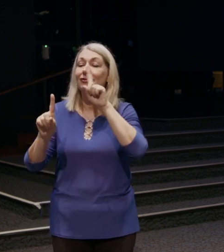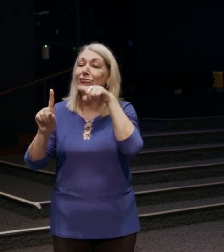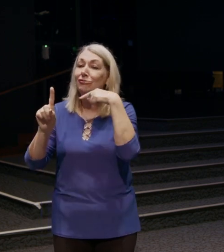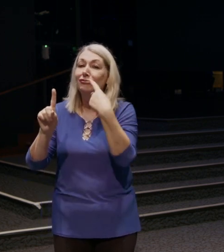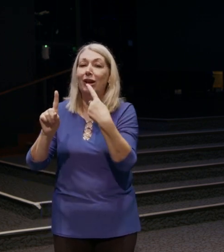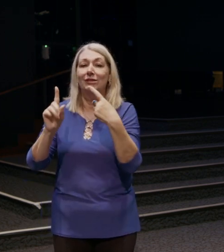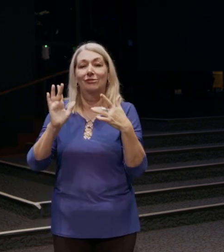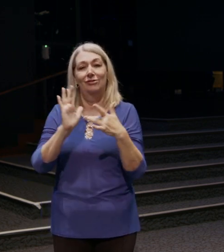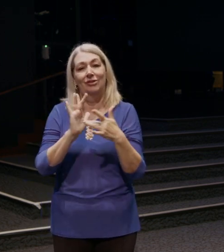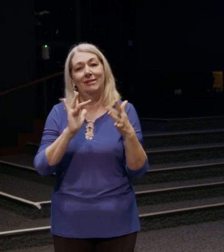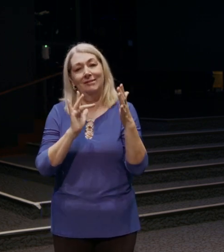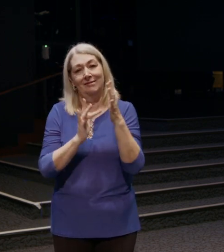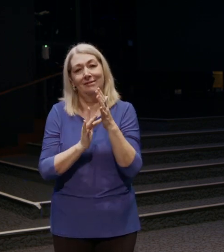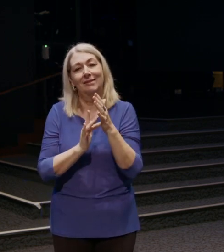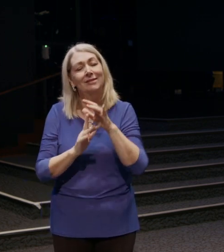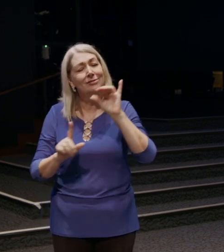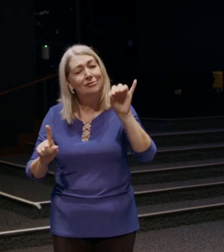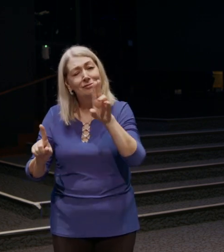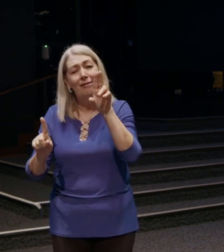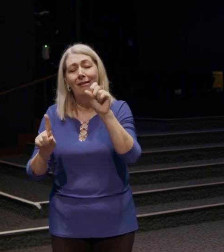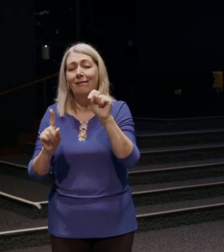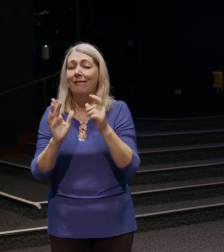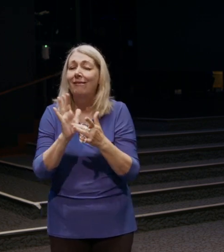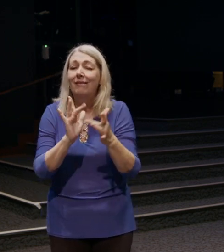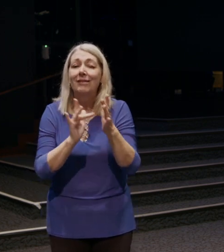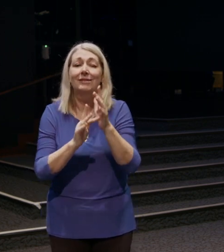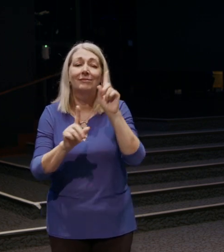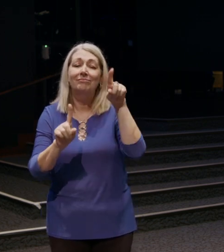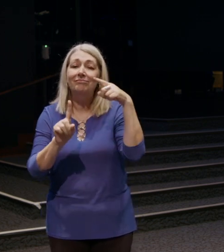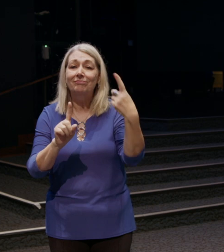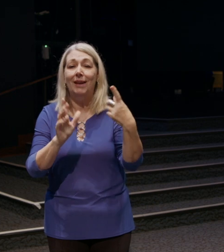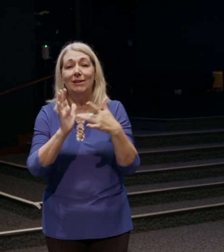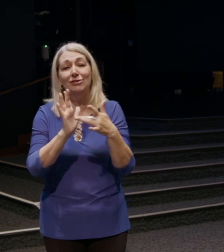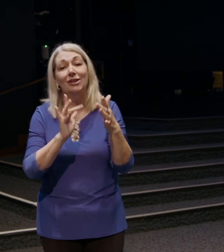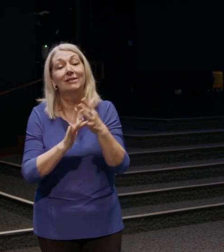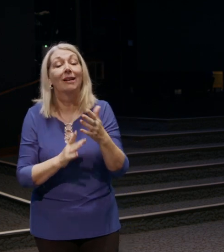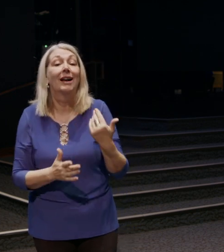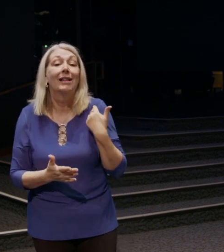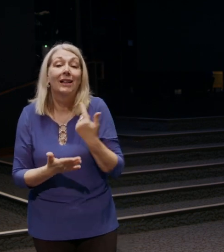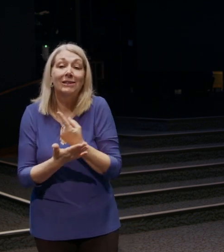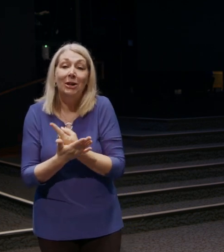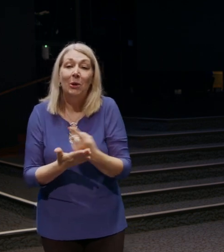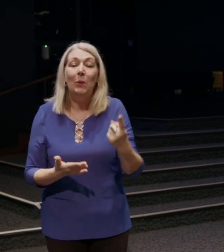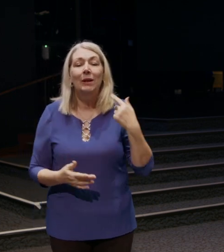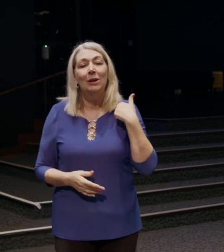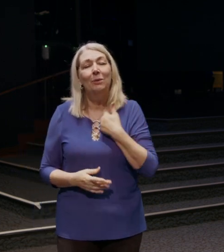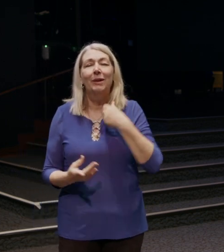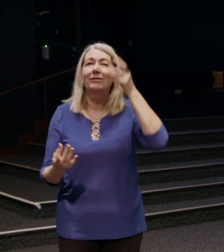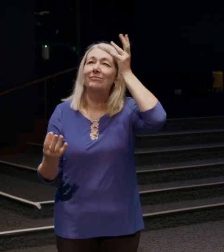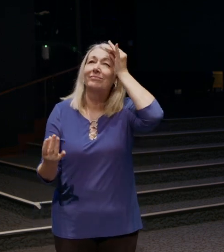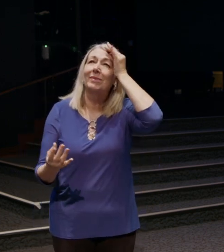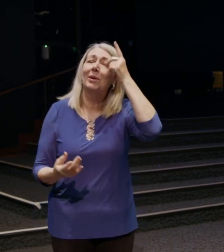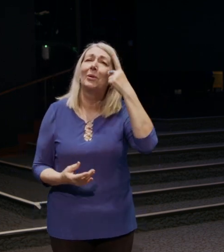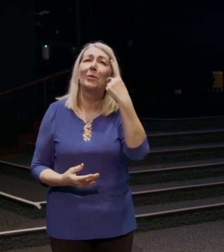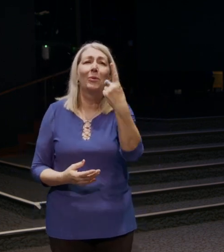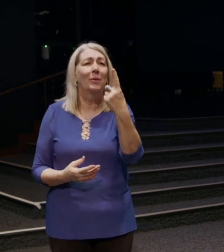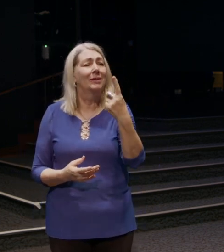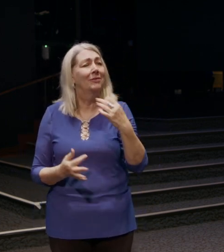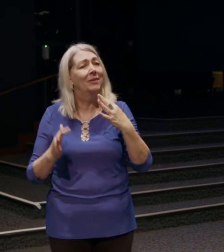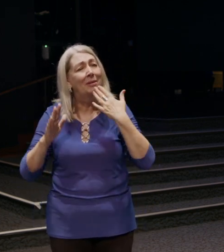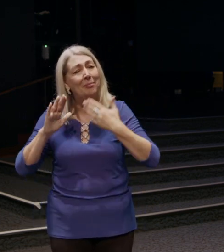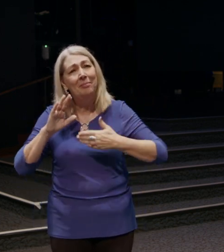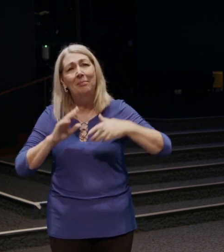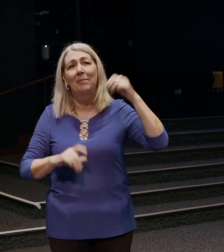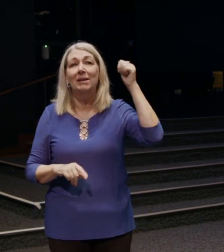Jesus. Just Jesus. And last week we pondered one of the great sermons, maybe the greatest